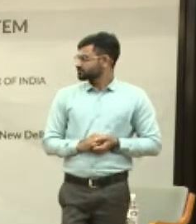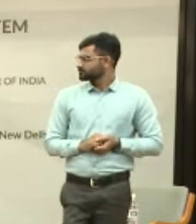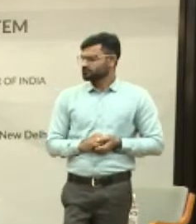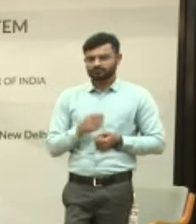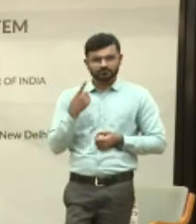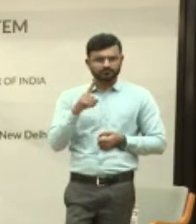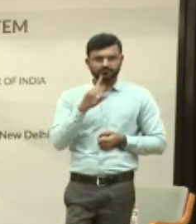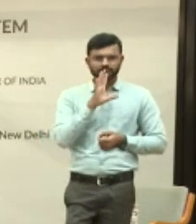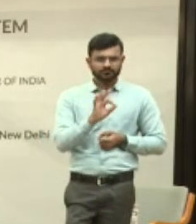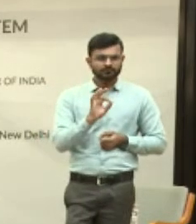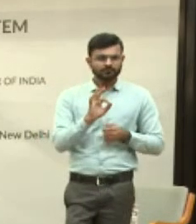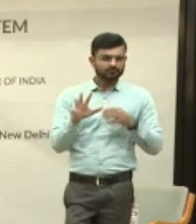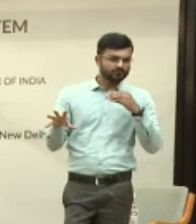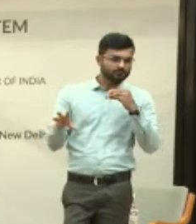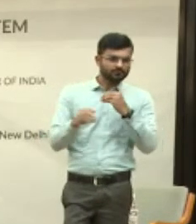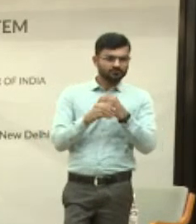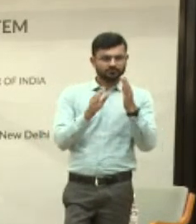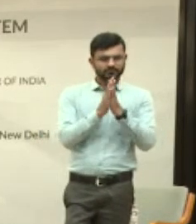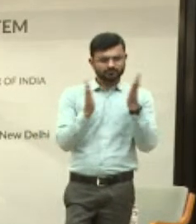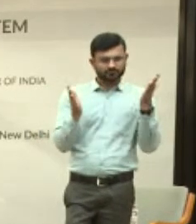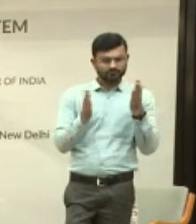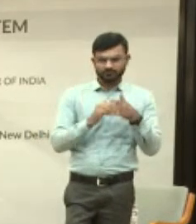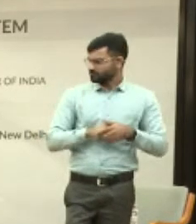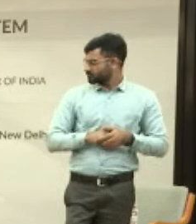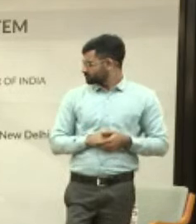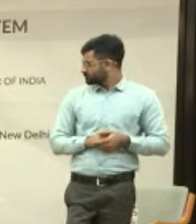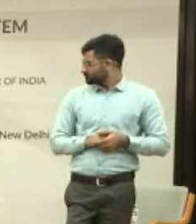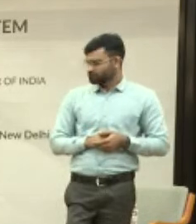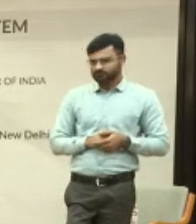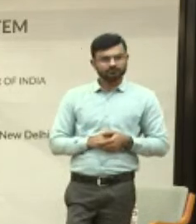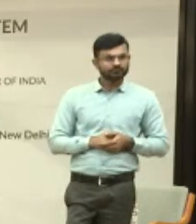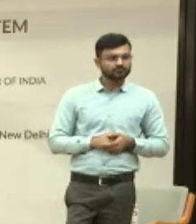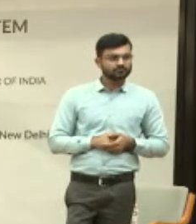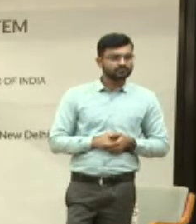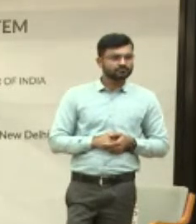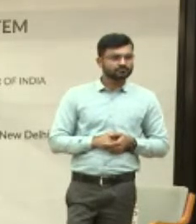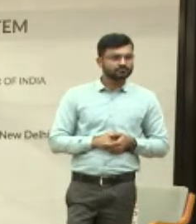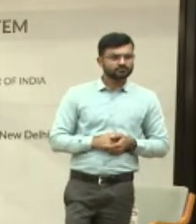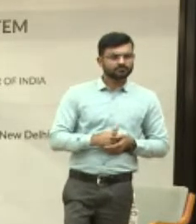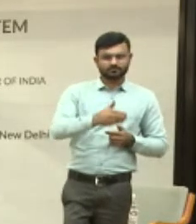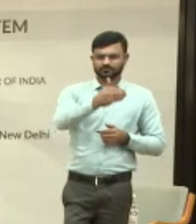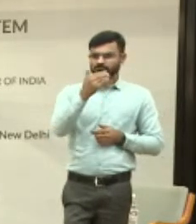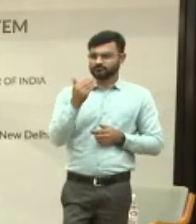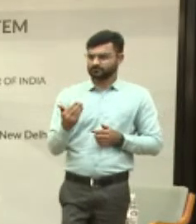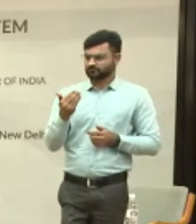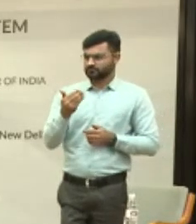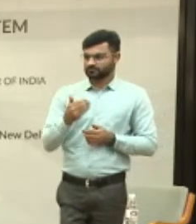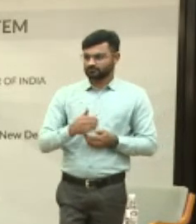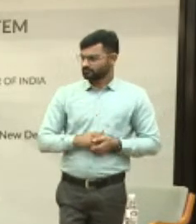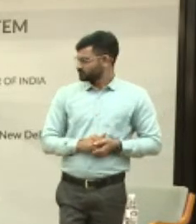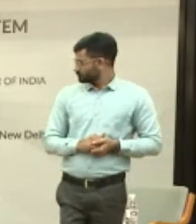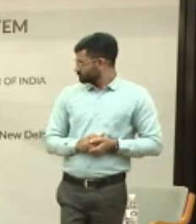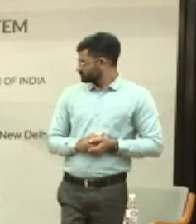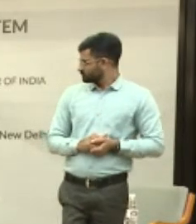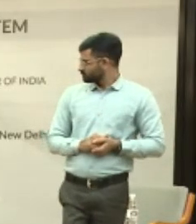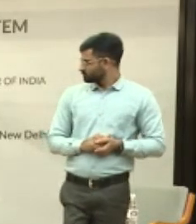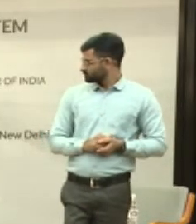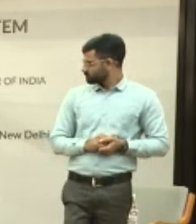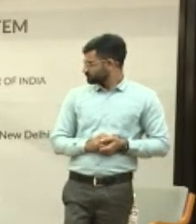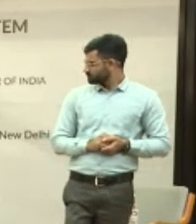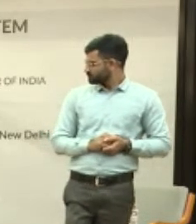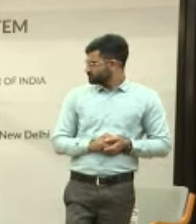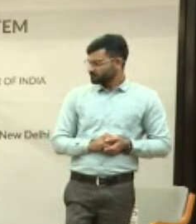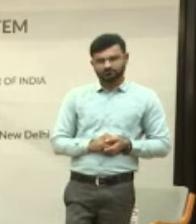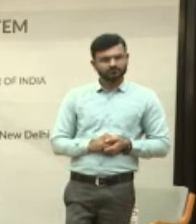That's right. And we've got an entry in our book that deals with it. Yes. I'll just take some questions from the back and then I'll slowly come forward. There's a question there. If